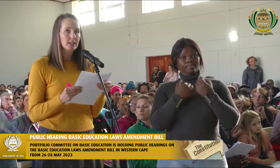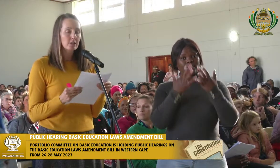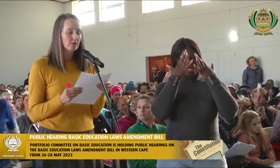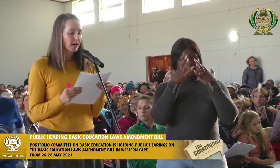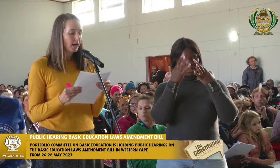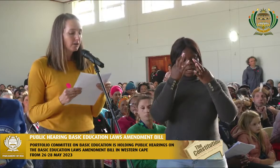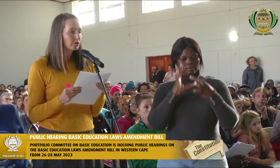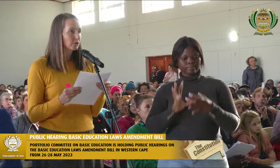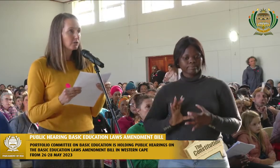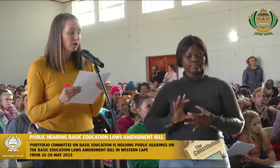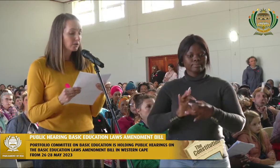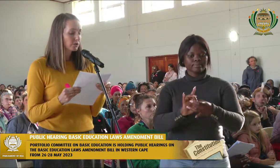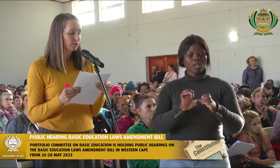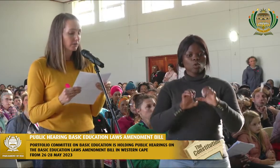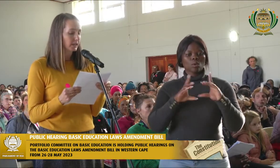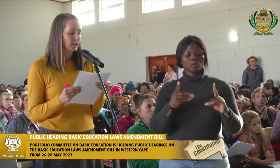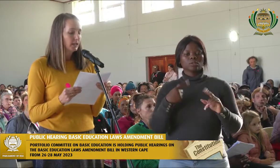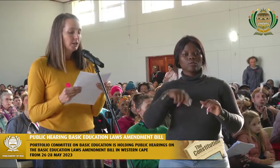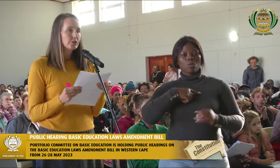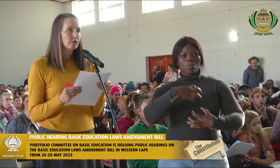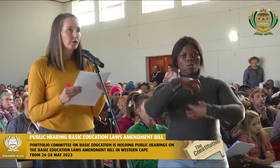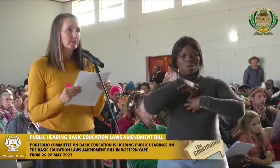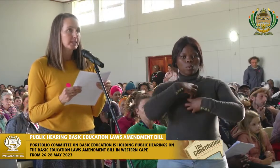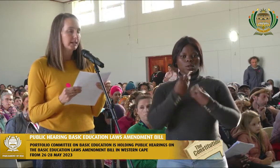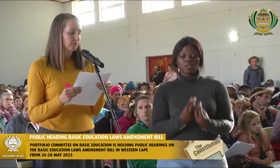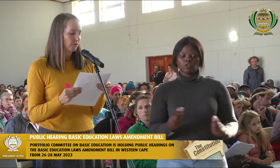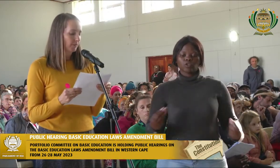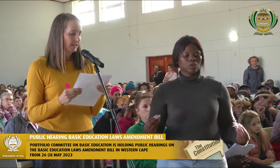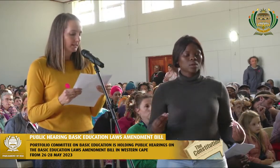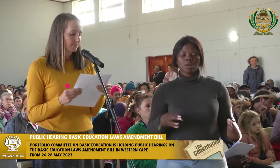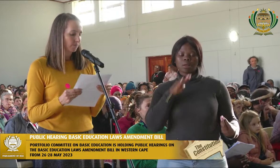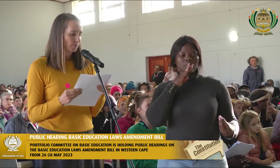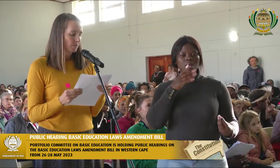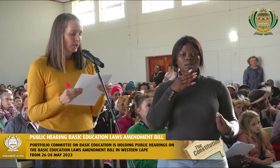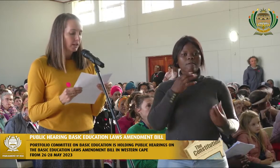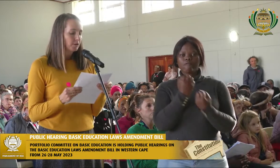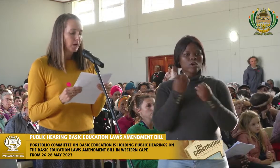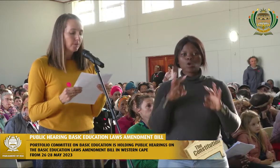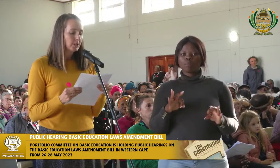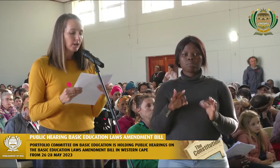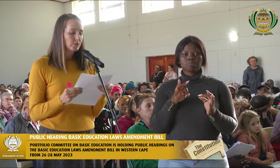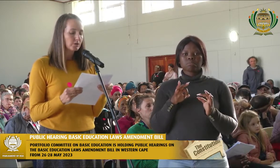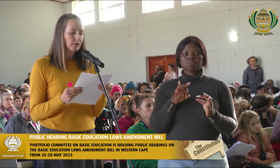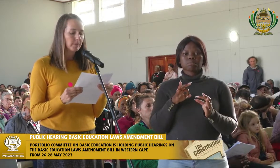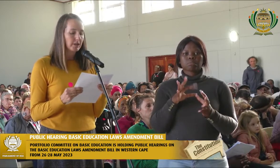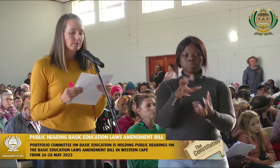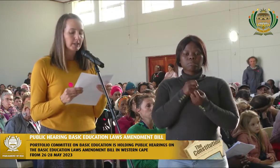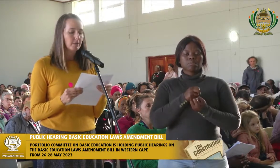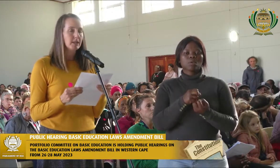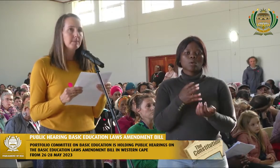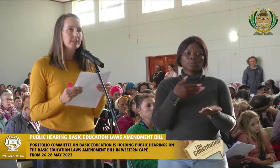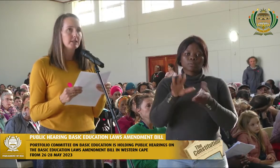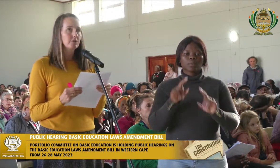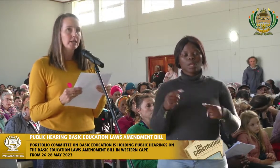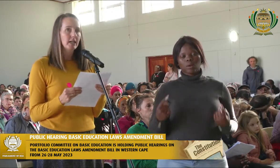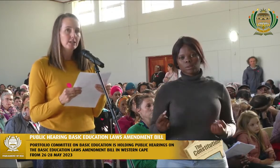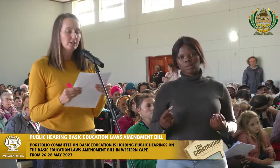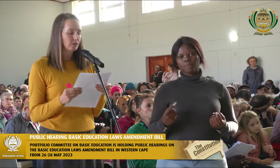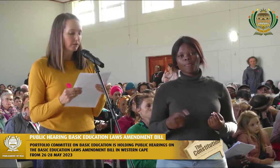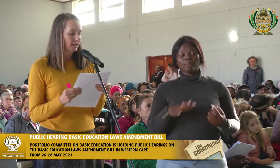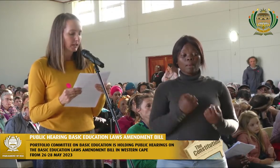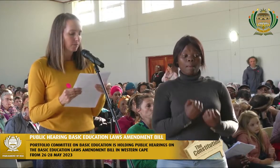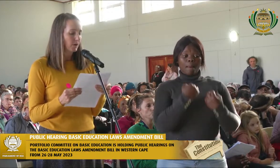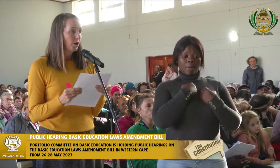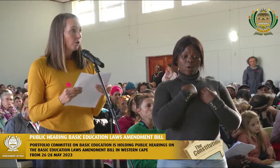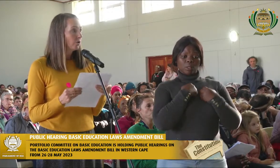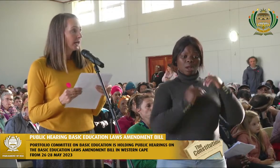the education of our own children should not be taken from us. The moment homeschooling parents become limited to a